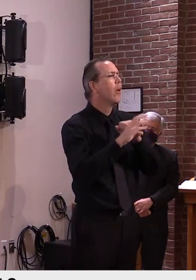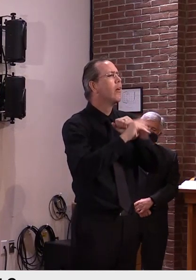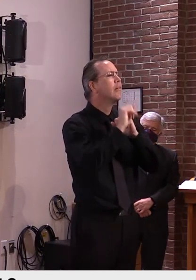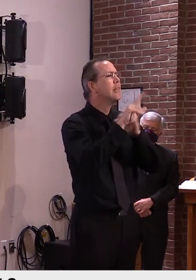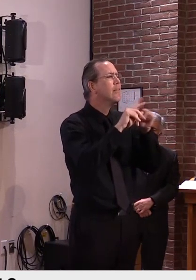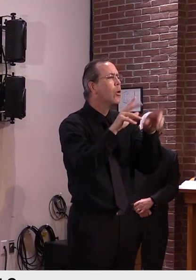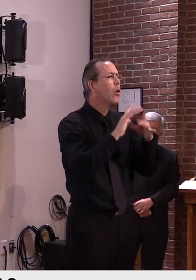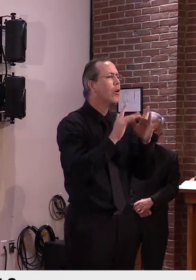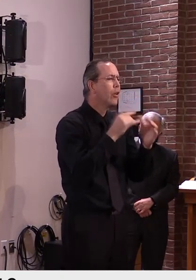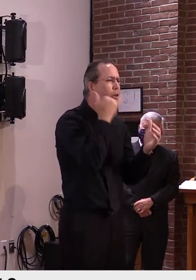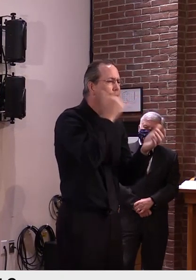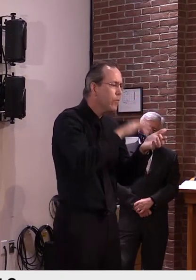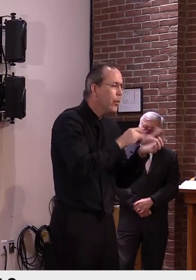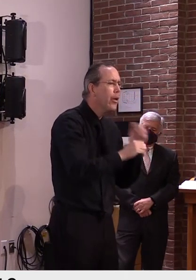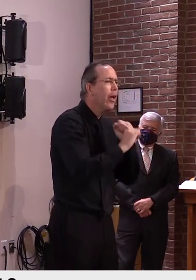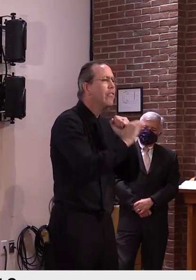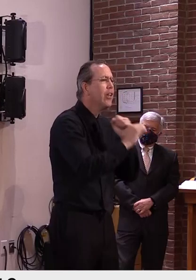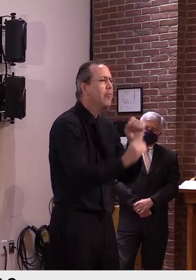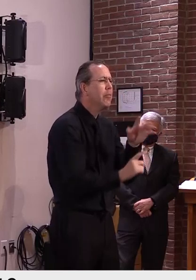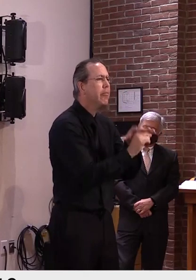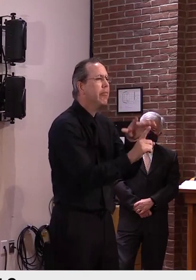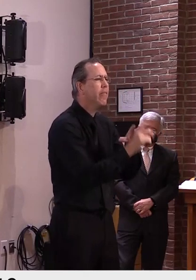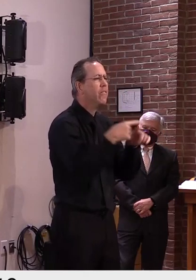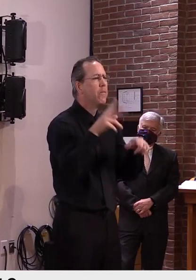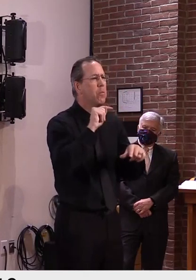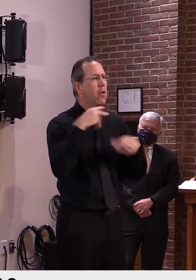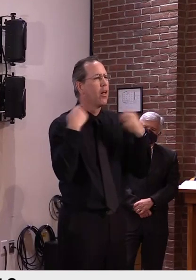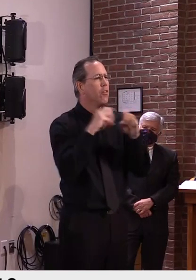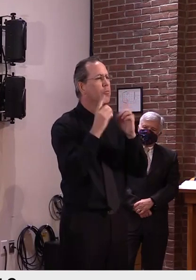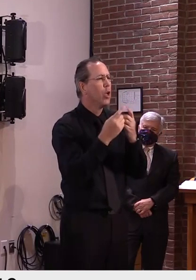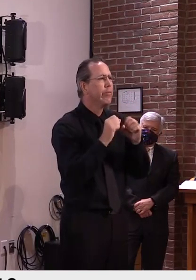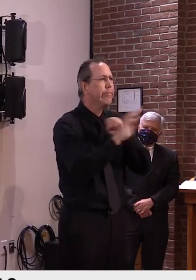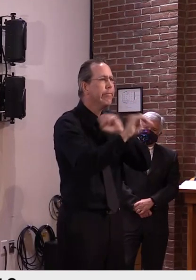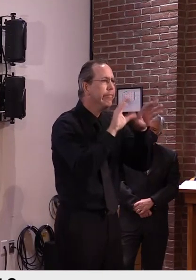regarding all those sort of accessible points.